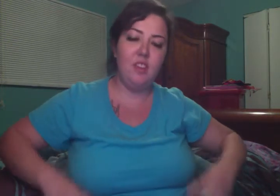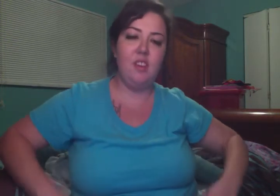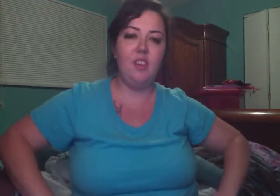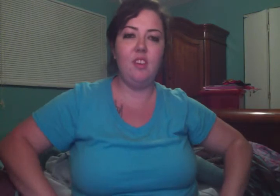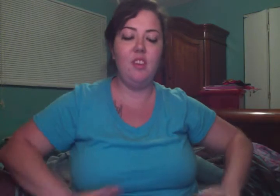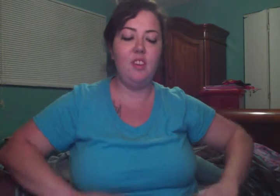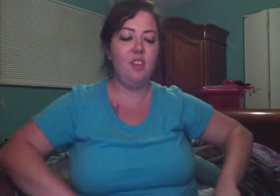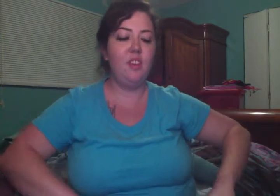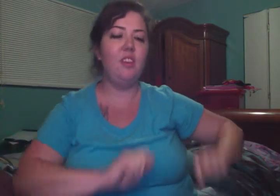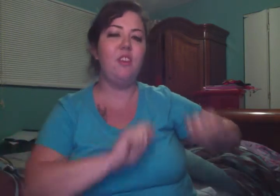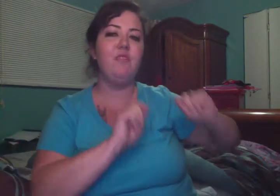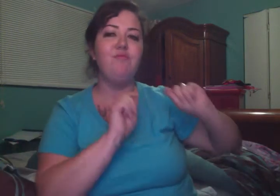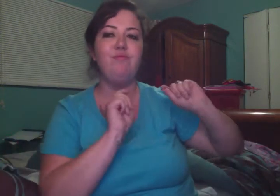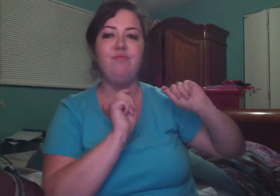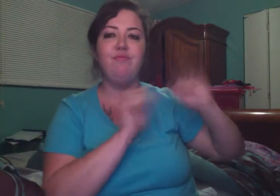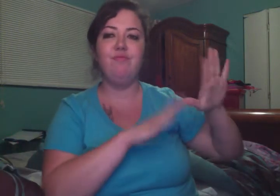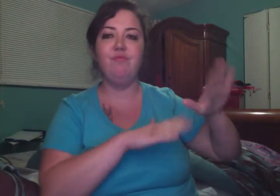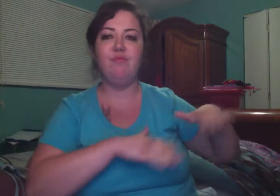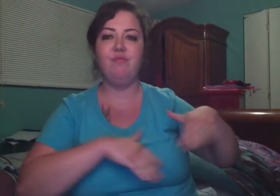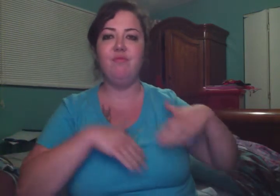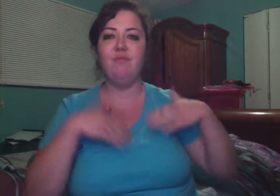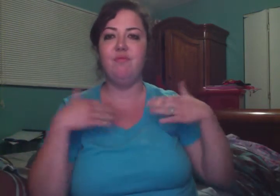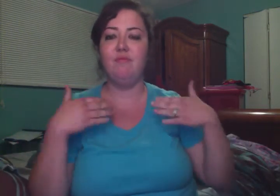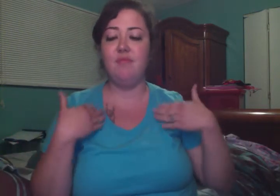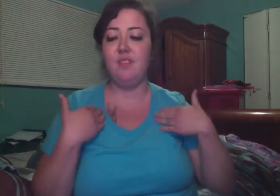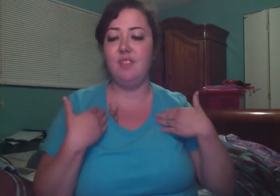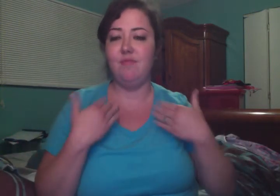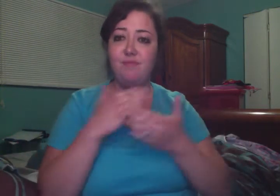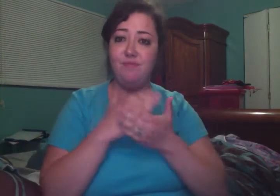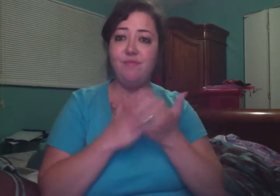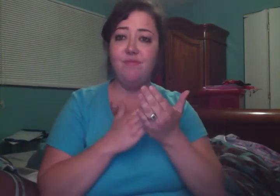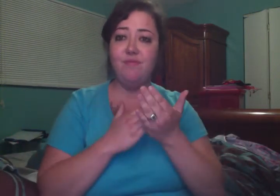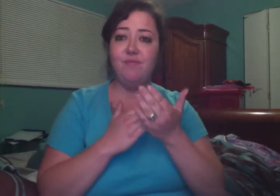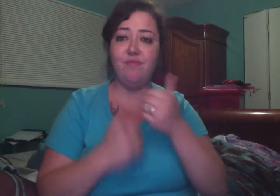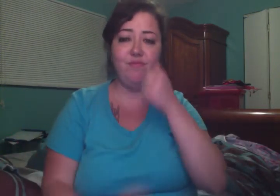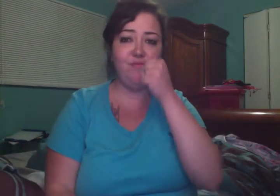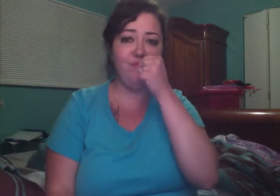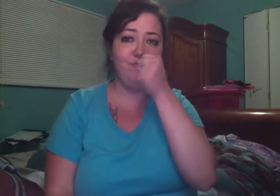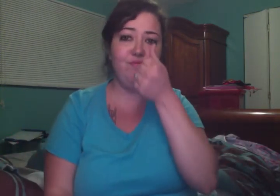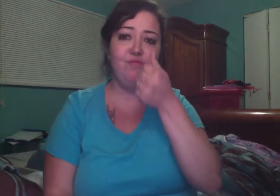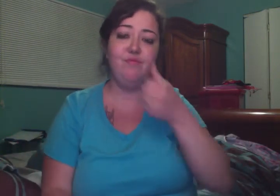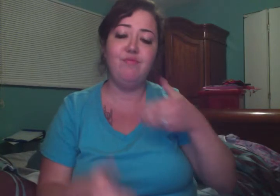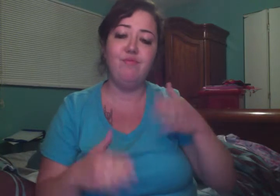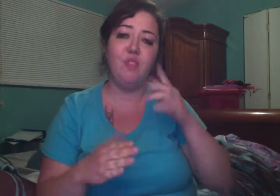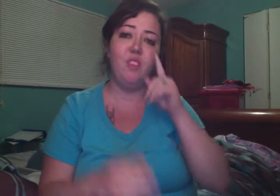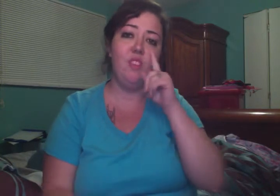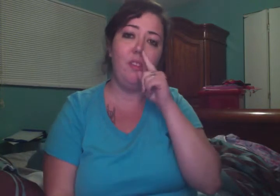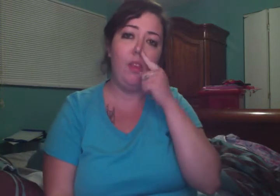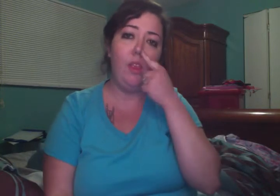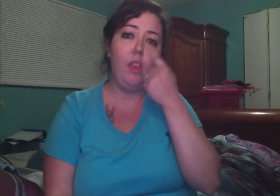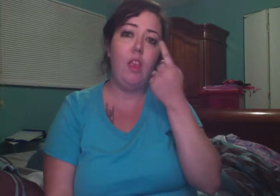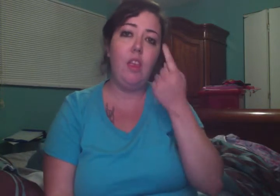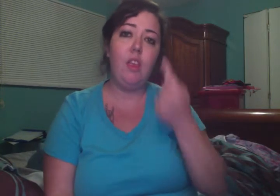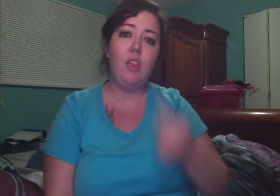I'll take your pants off. I got a little bit of blow we could both get